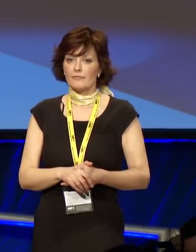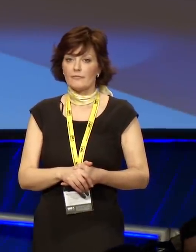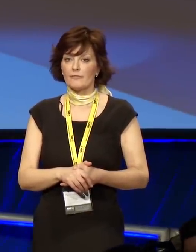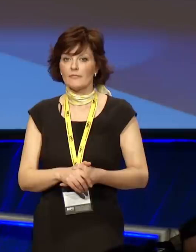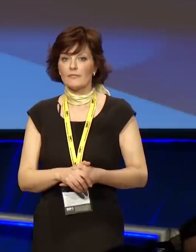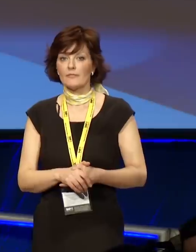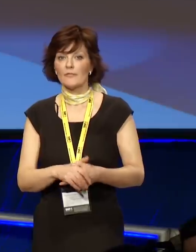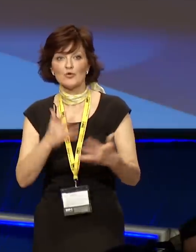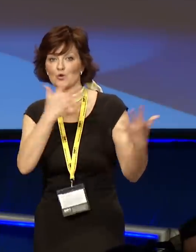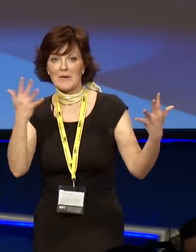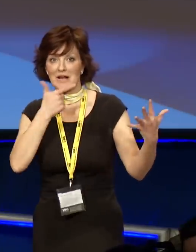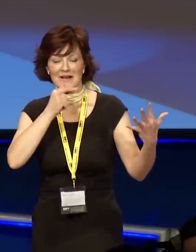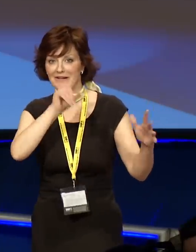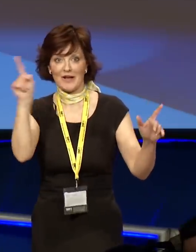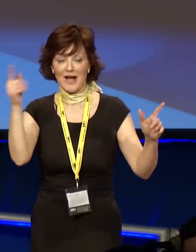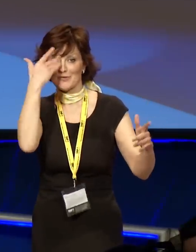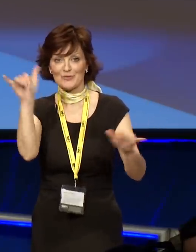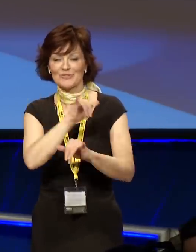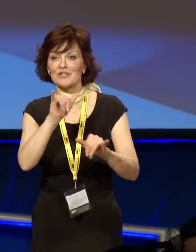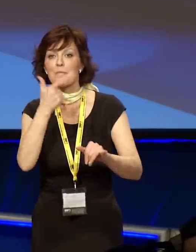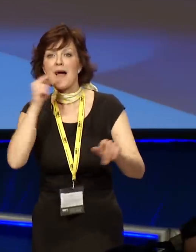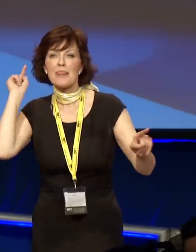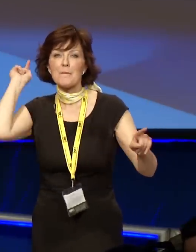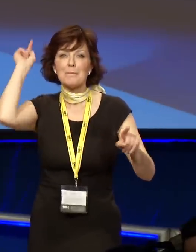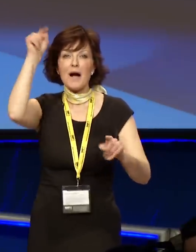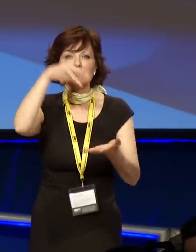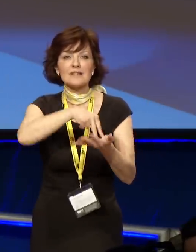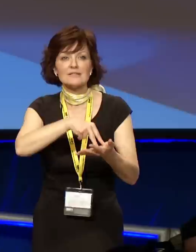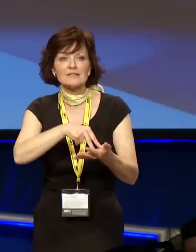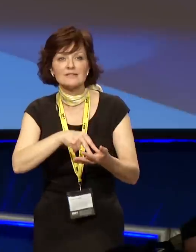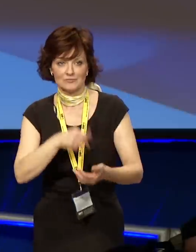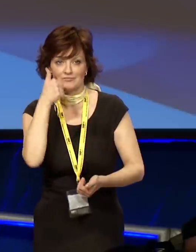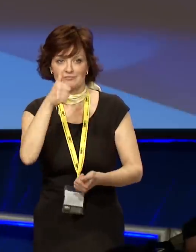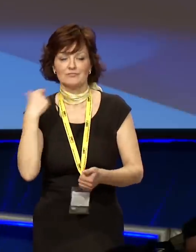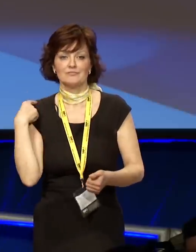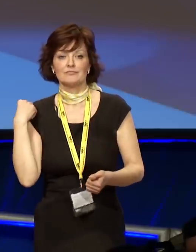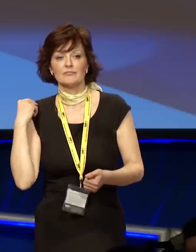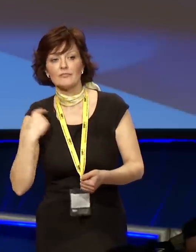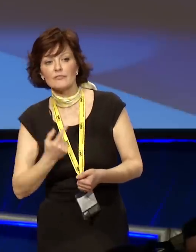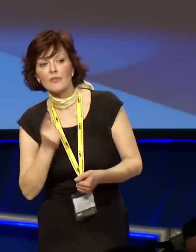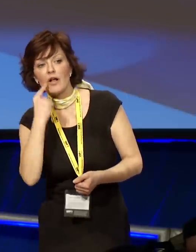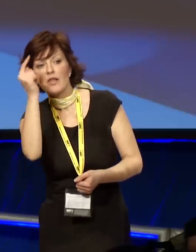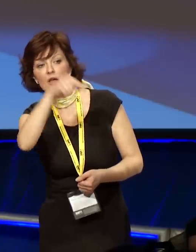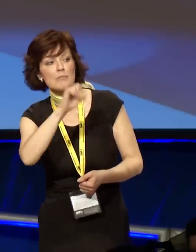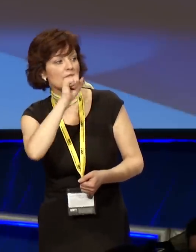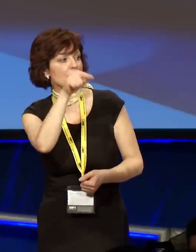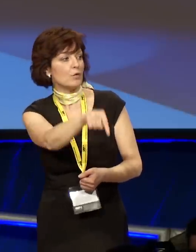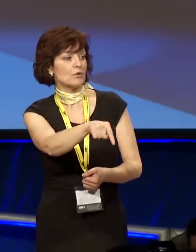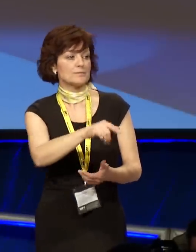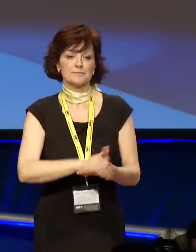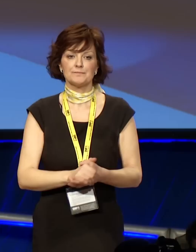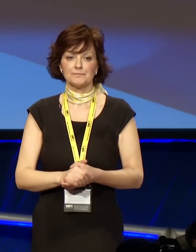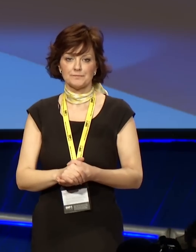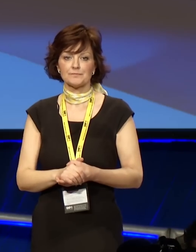Sorry, there's so many gentlemen who want to ask questions. It's at the back there and he's standing up. Sorry about that. And then we'll get a microphone down here. Lady on the end